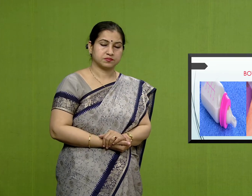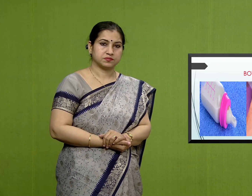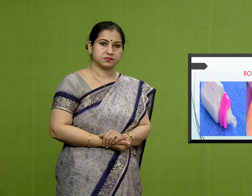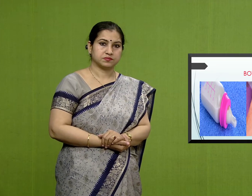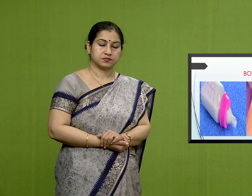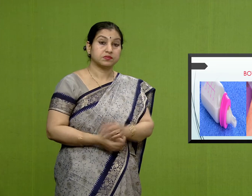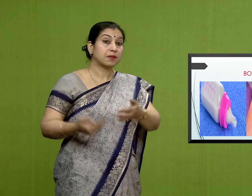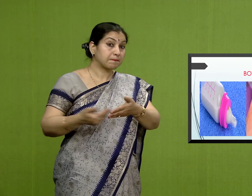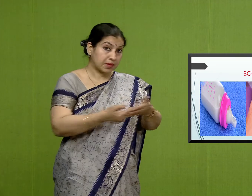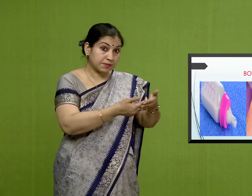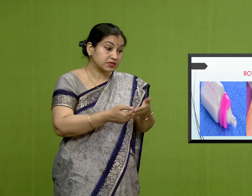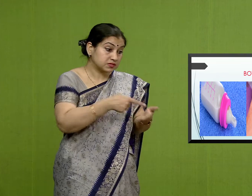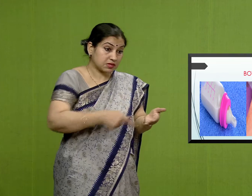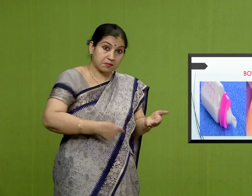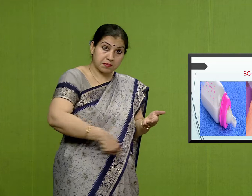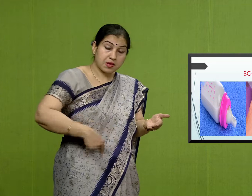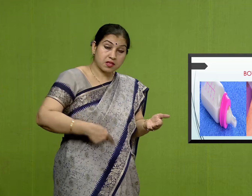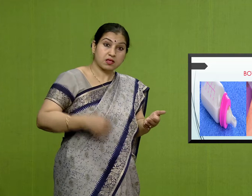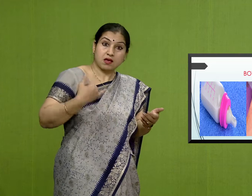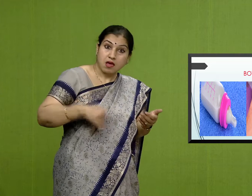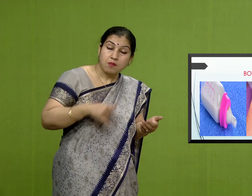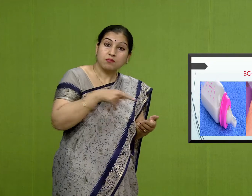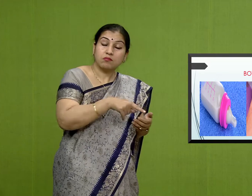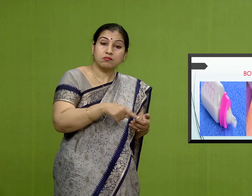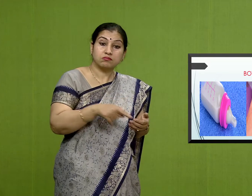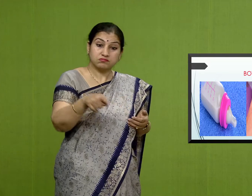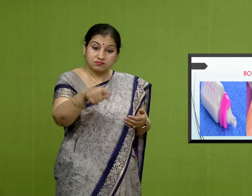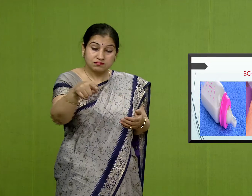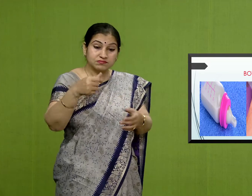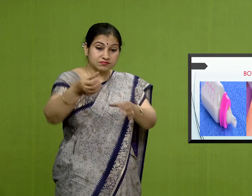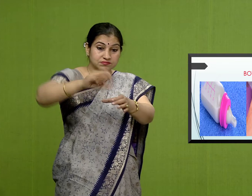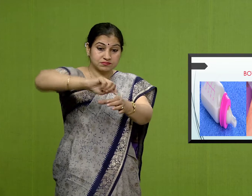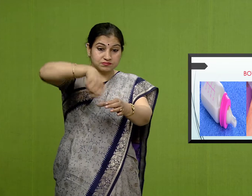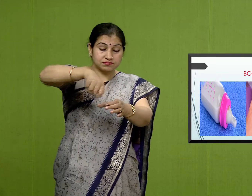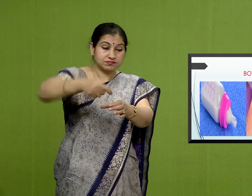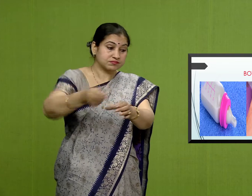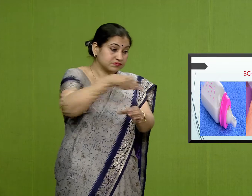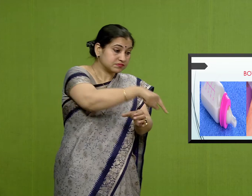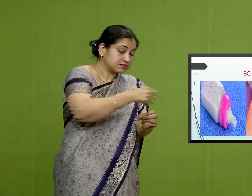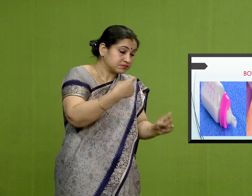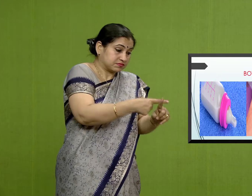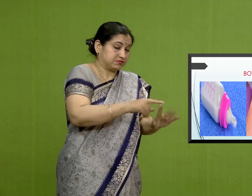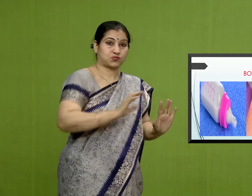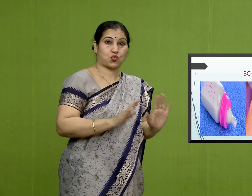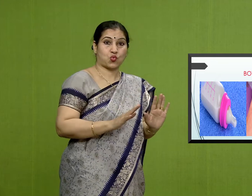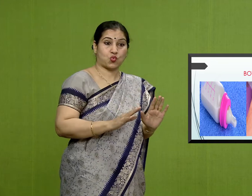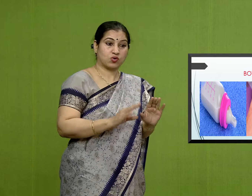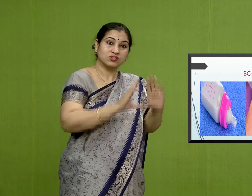Baby's digestive system is not mature enough to handle nutrient